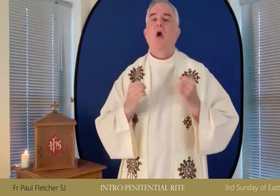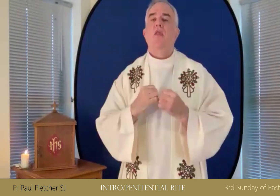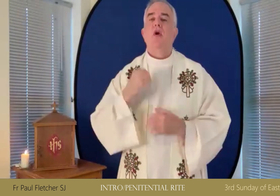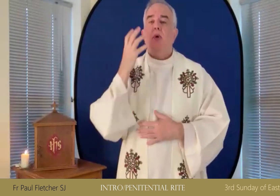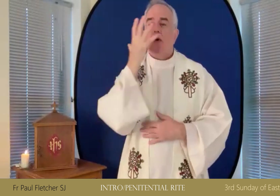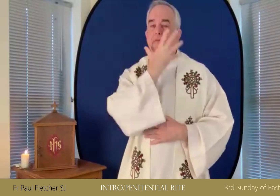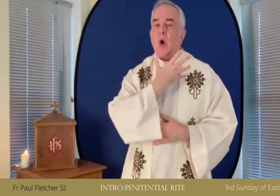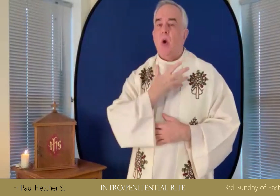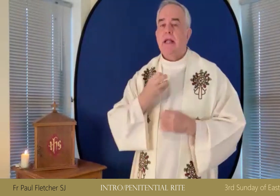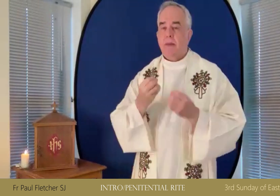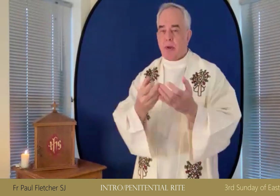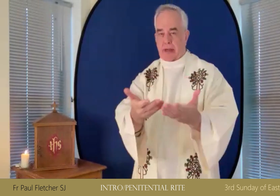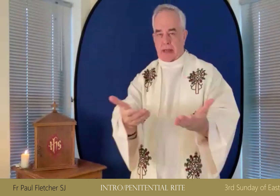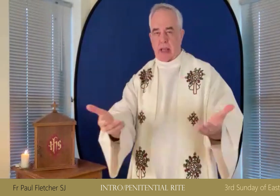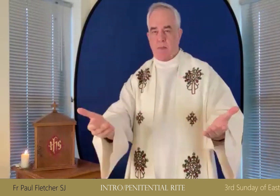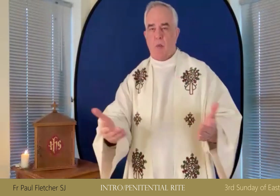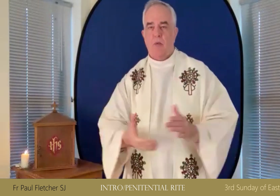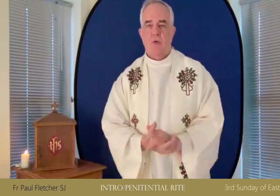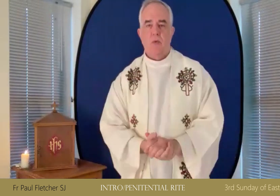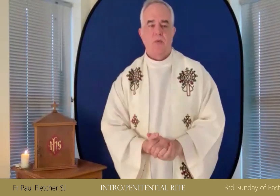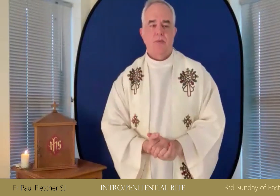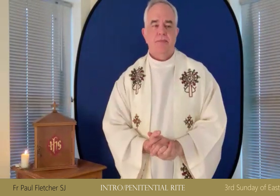the communion of the Holy Spirit be with you.